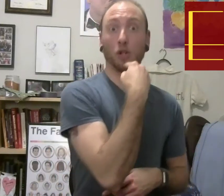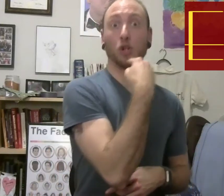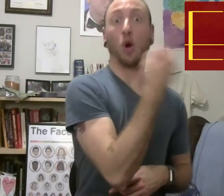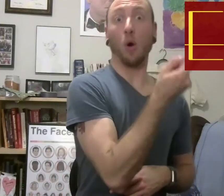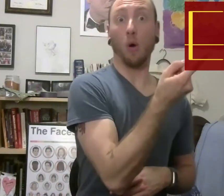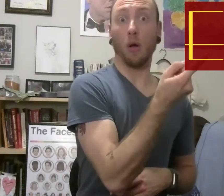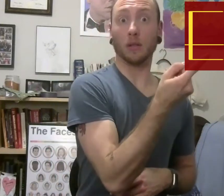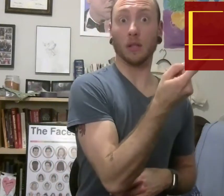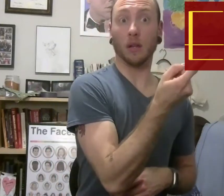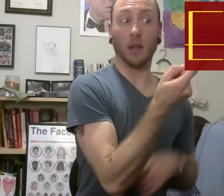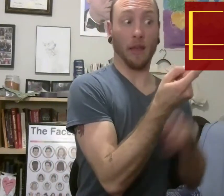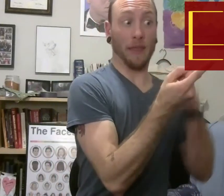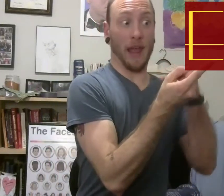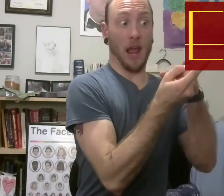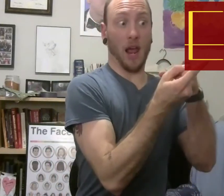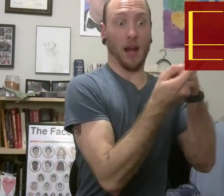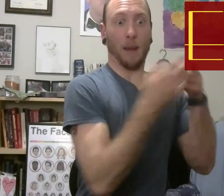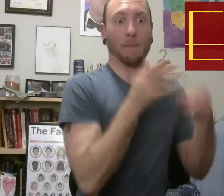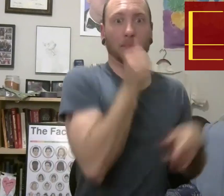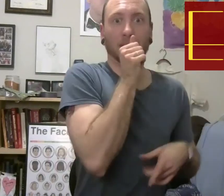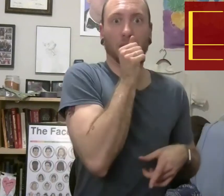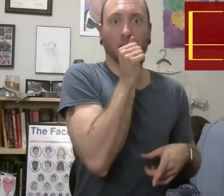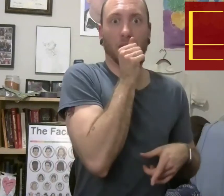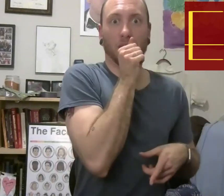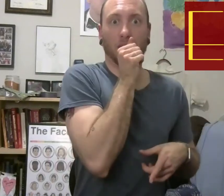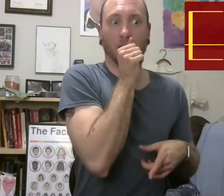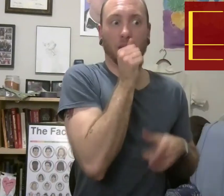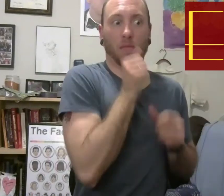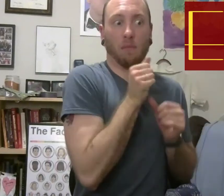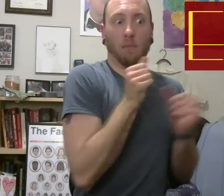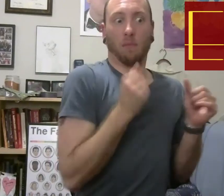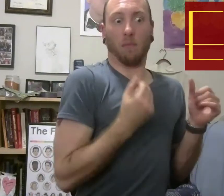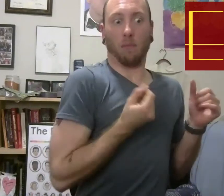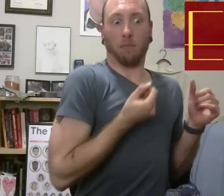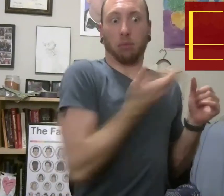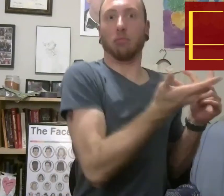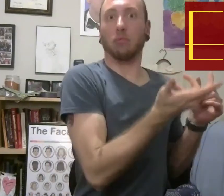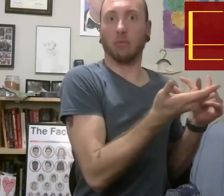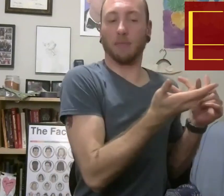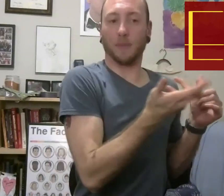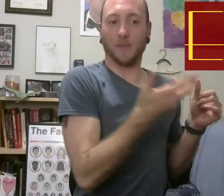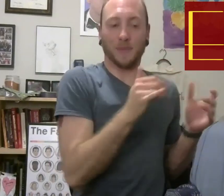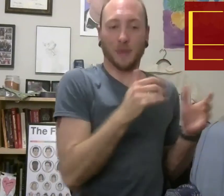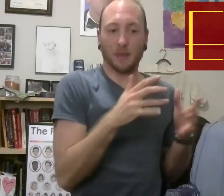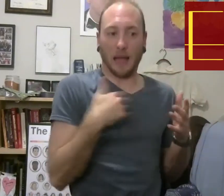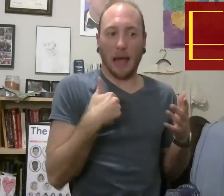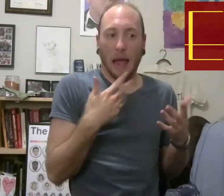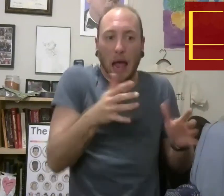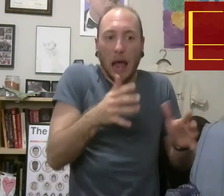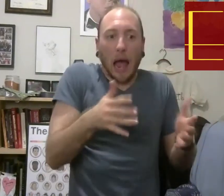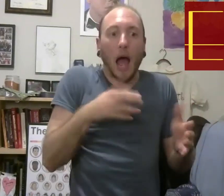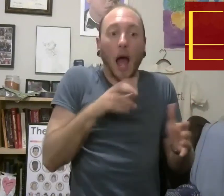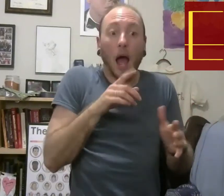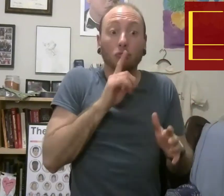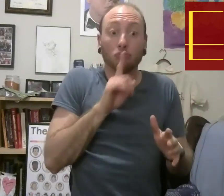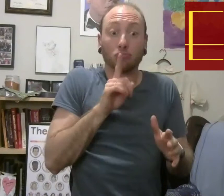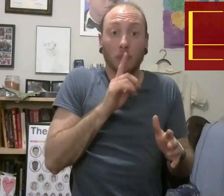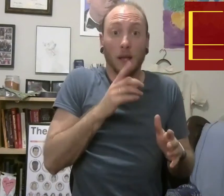one in my life knew, that this like big thing that I didn't have an answer for. I love having the answer to things,